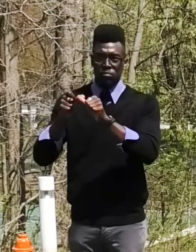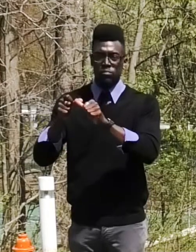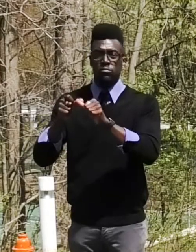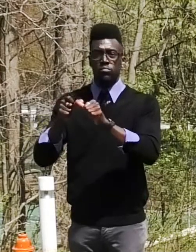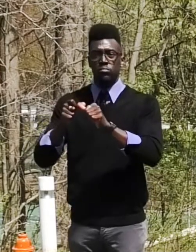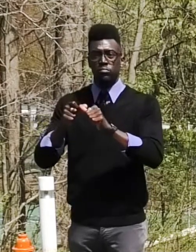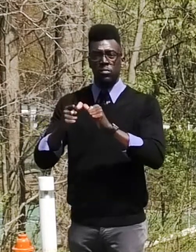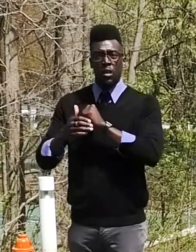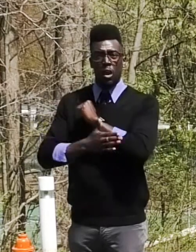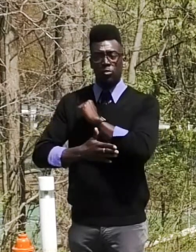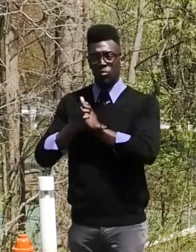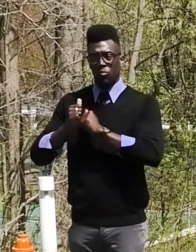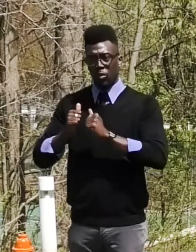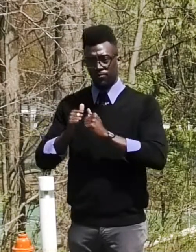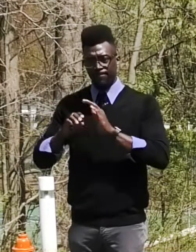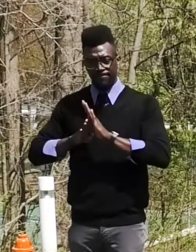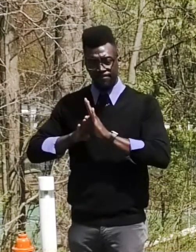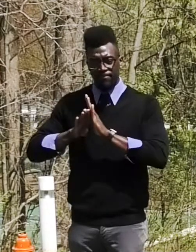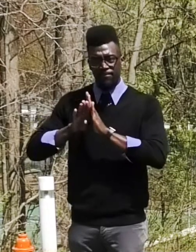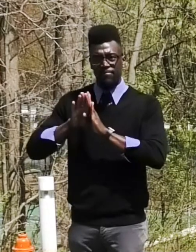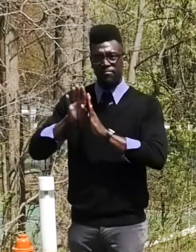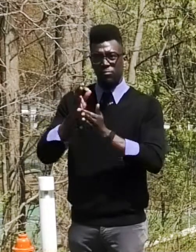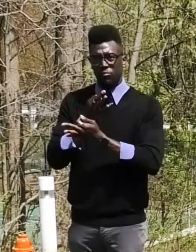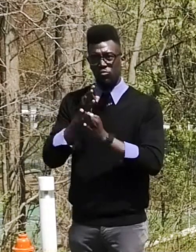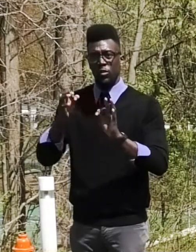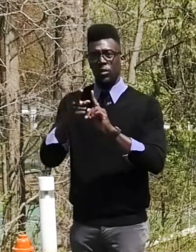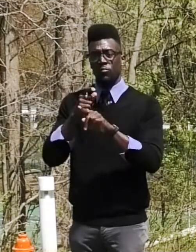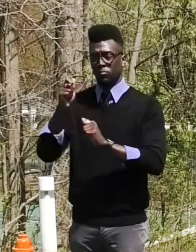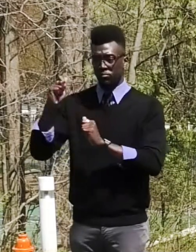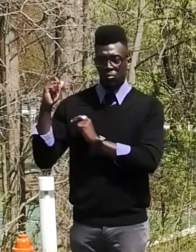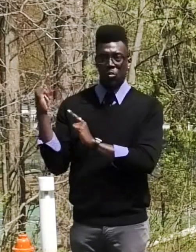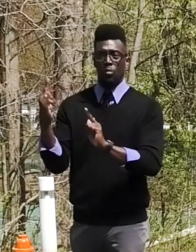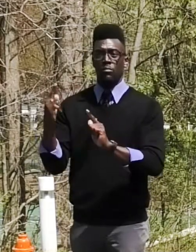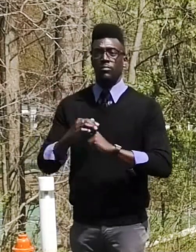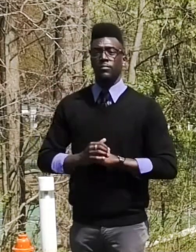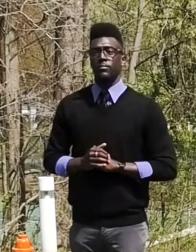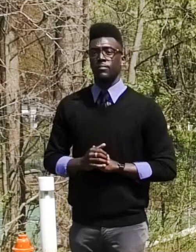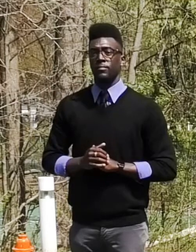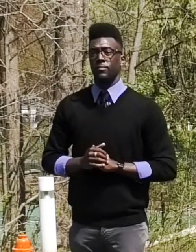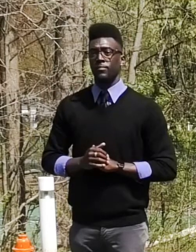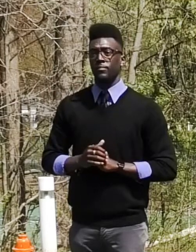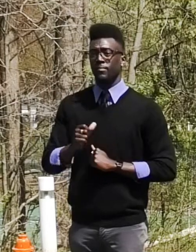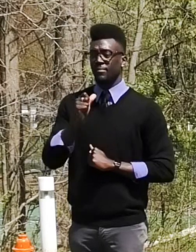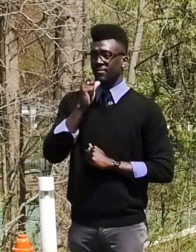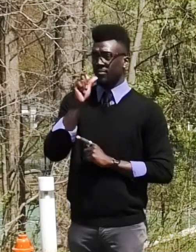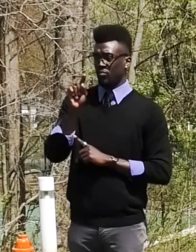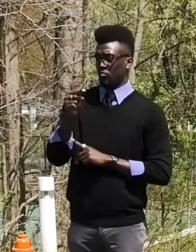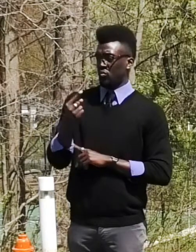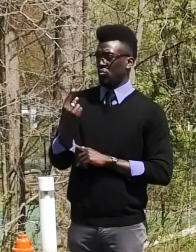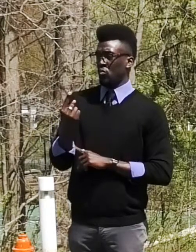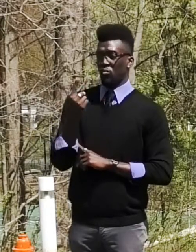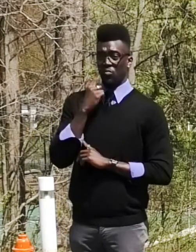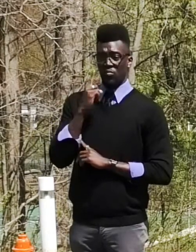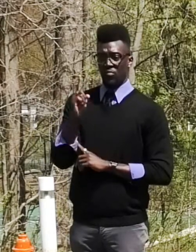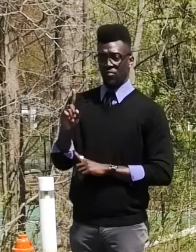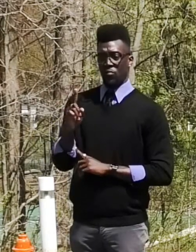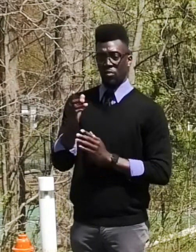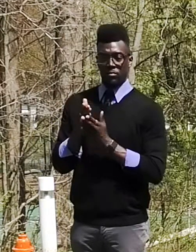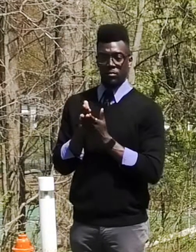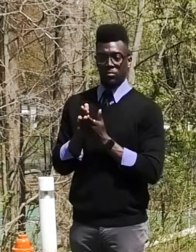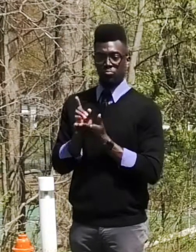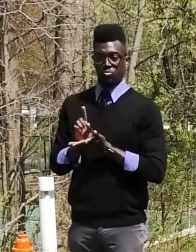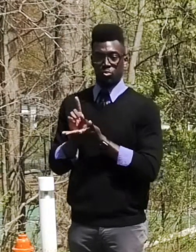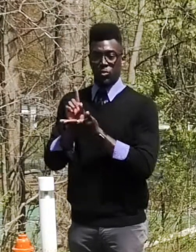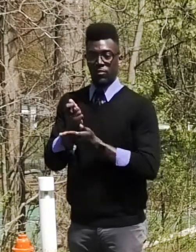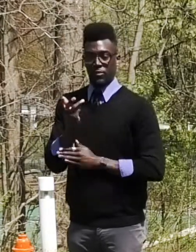country towards freedom, freedom from all, and not just for the privileged